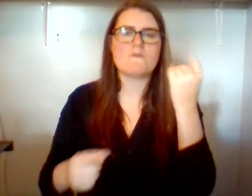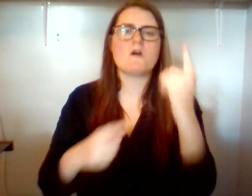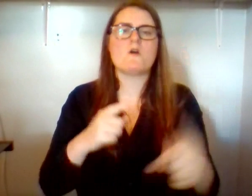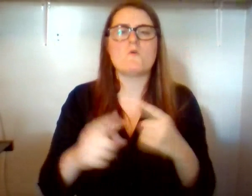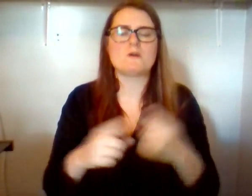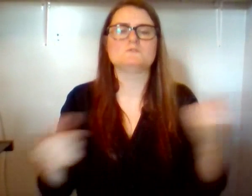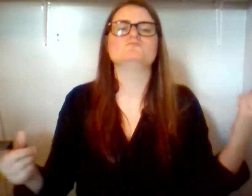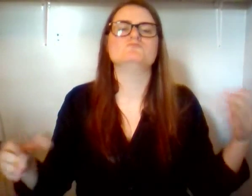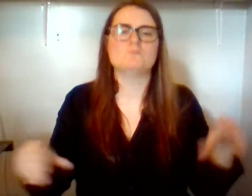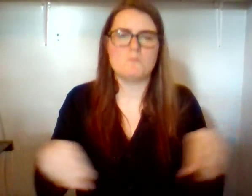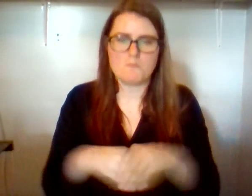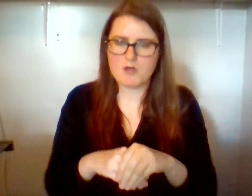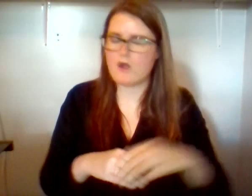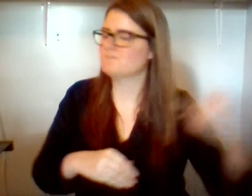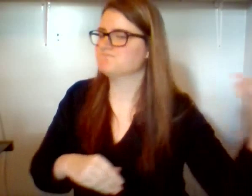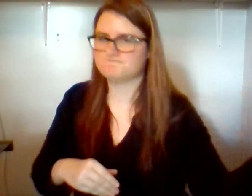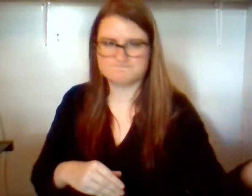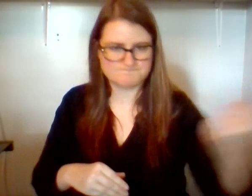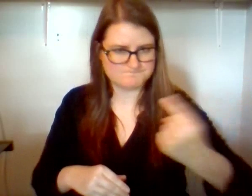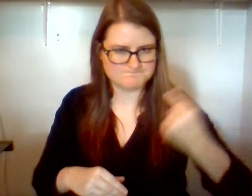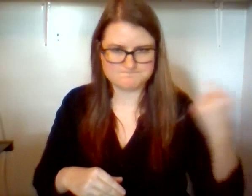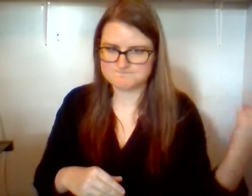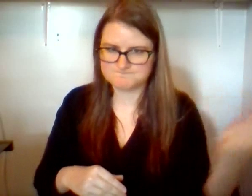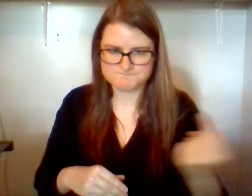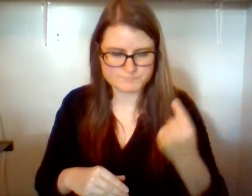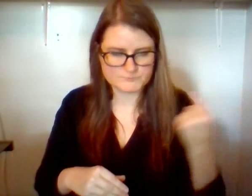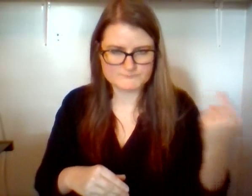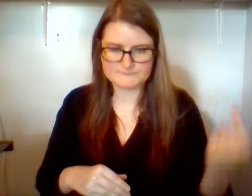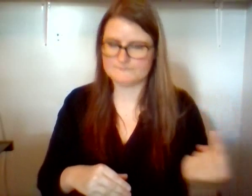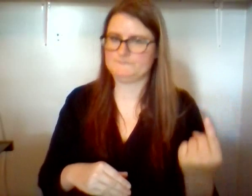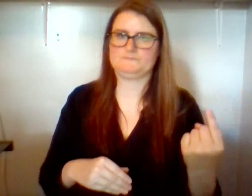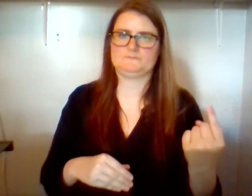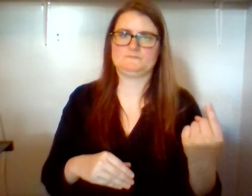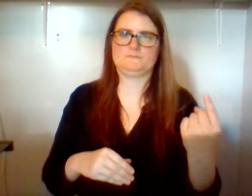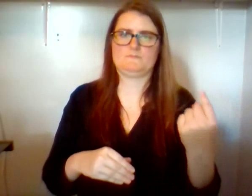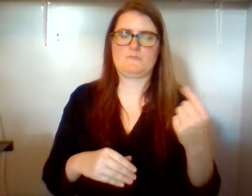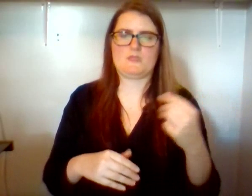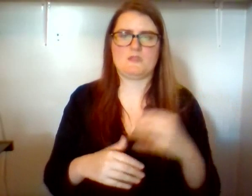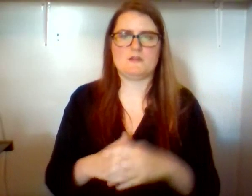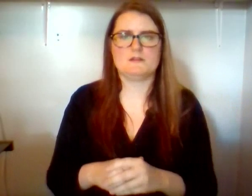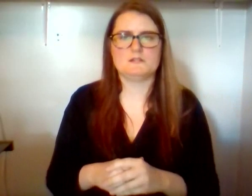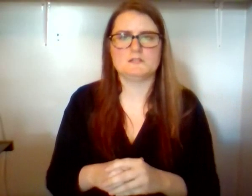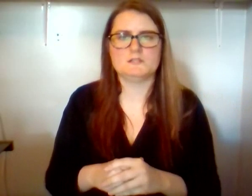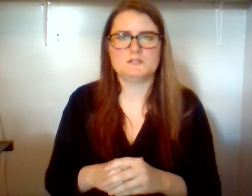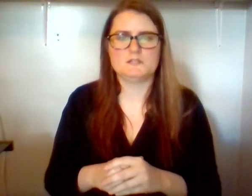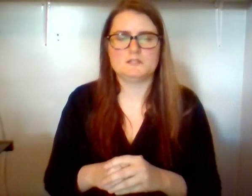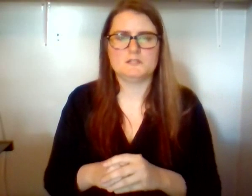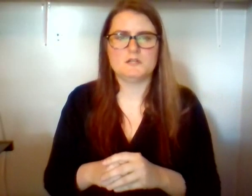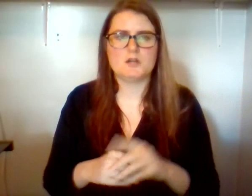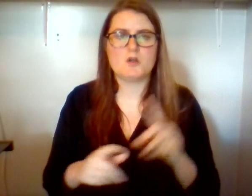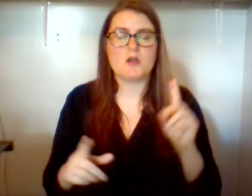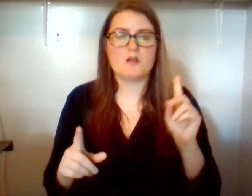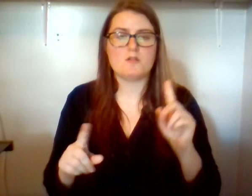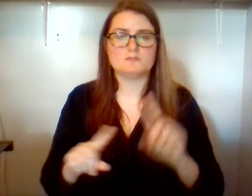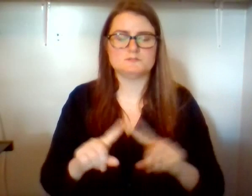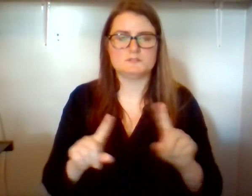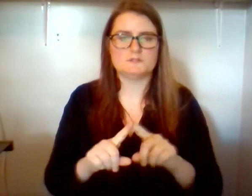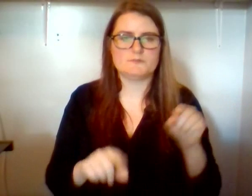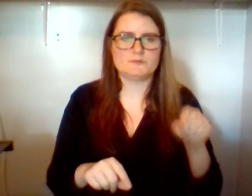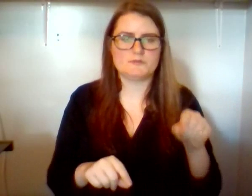porneia, that is, from fornication, from sexual immorality. There's a difference between porneia and moikia. Moikia is adultery, and porneia